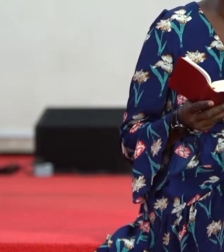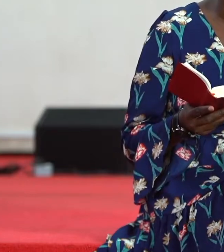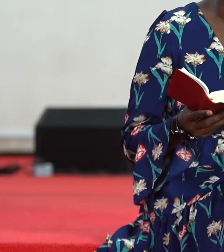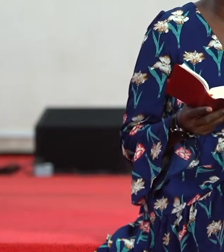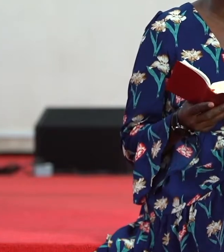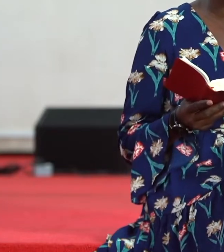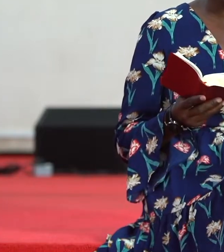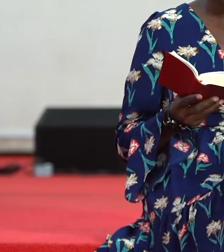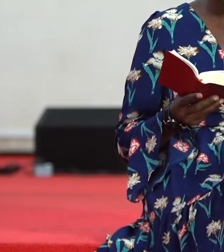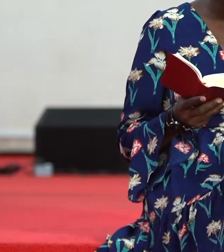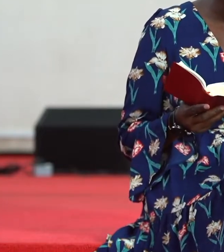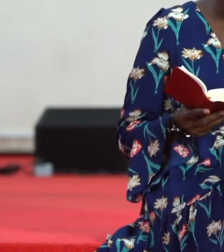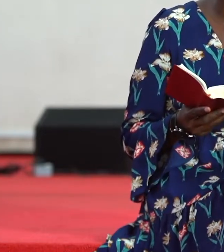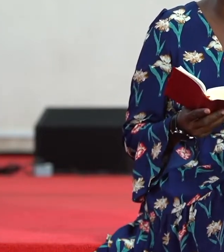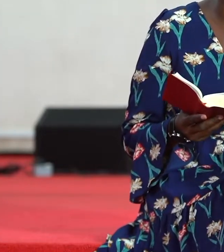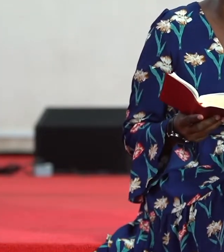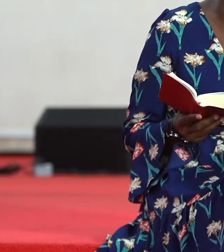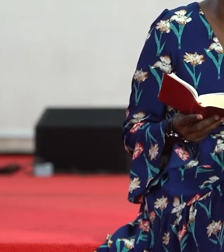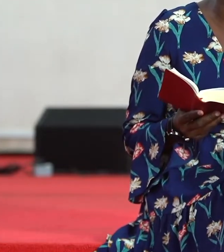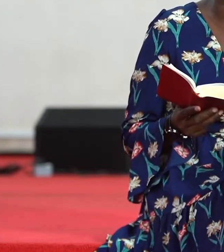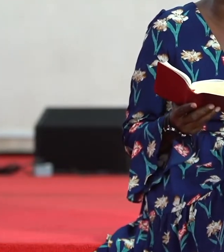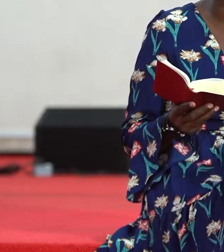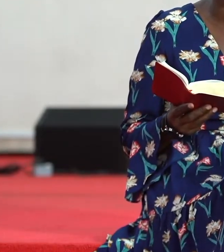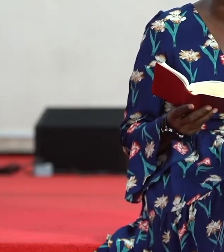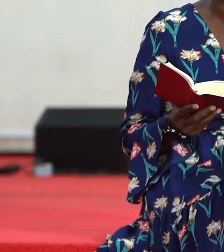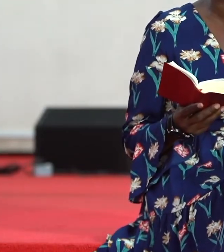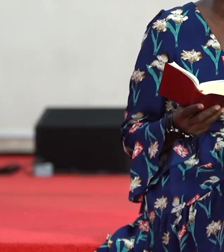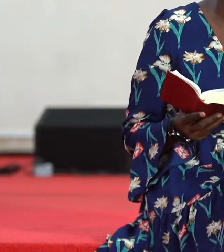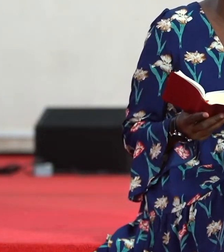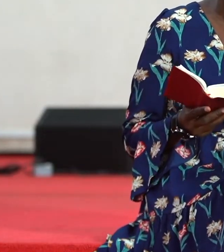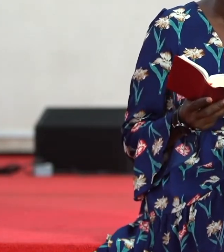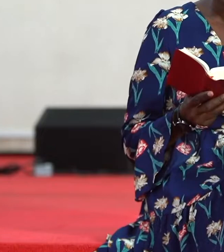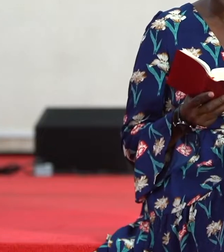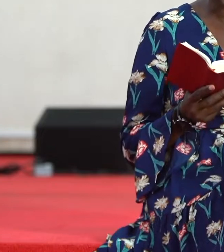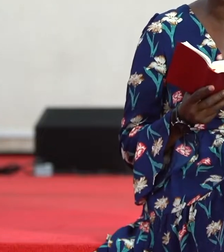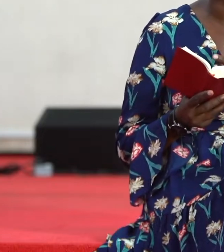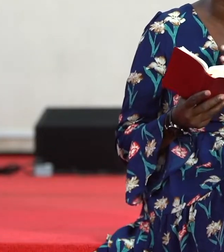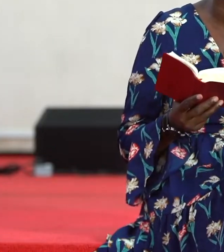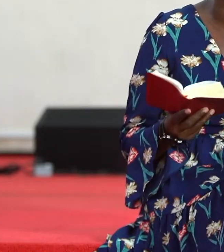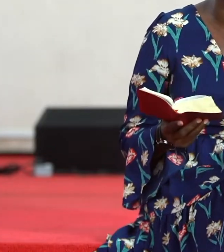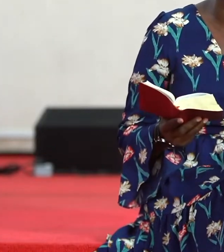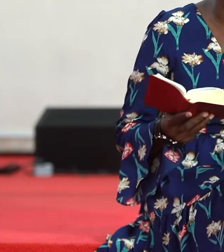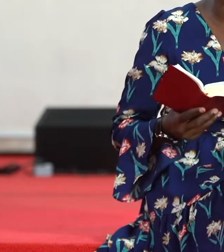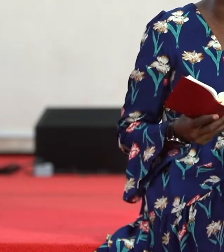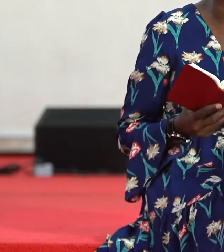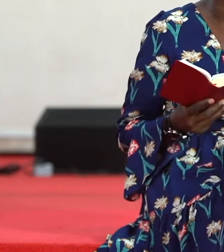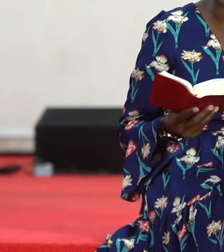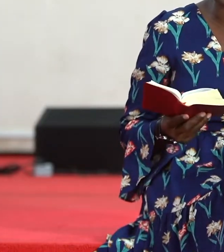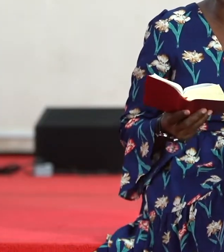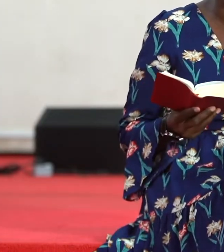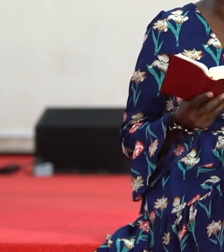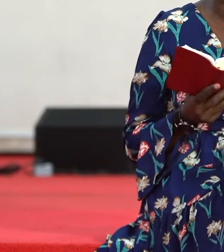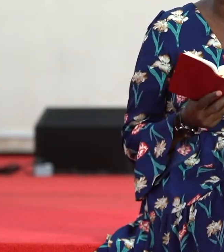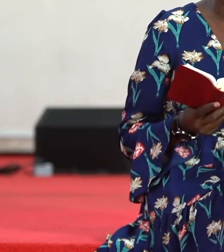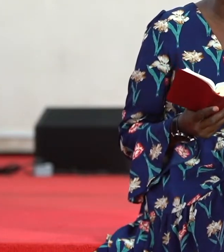we confess our sins, the Bible says in 1 John chapter 1, verse 9, that God is faithful and is also